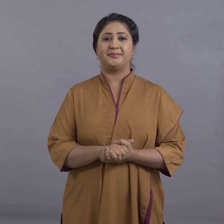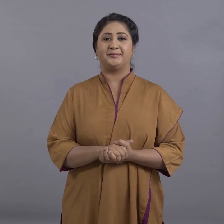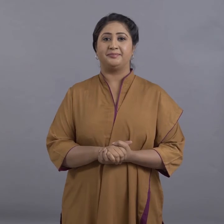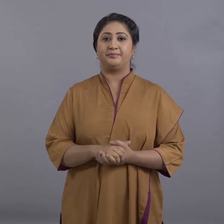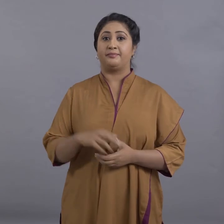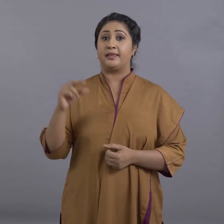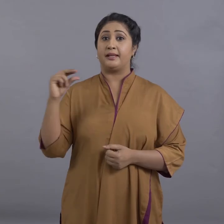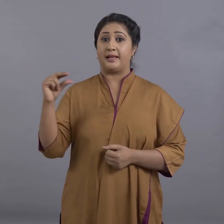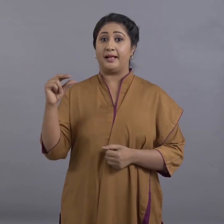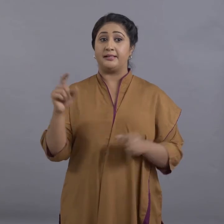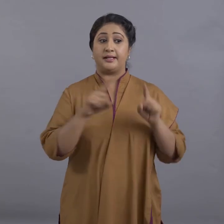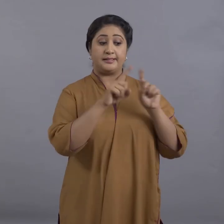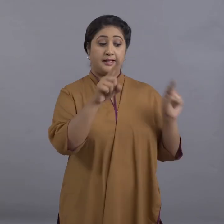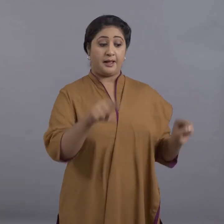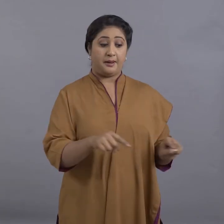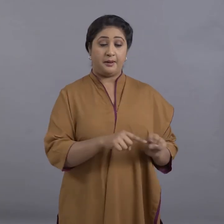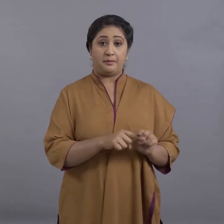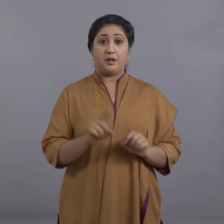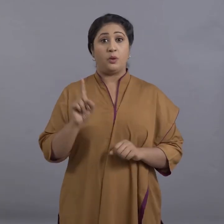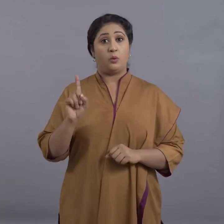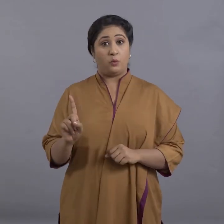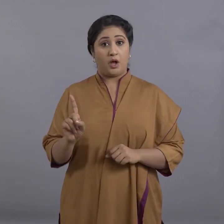Test Sample 1 and key words.